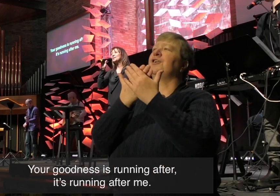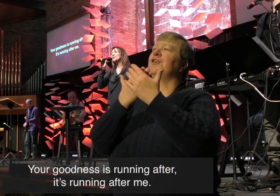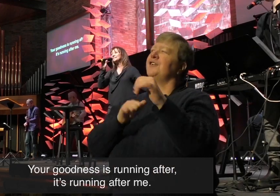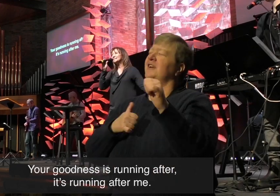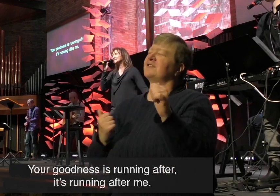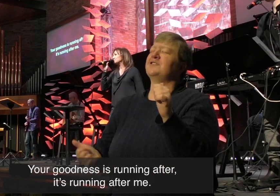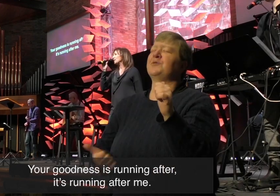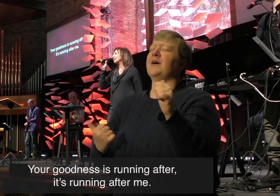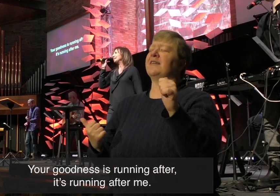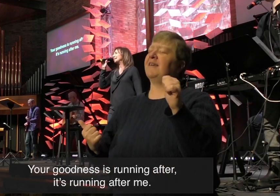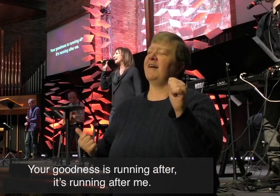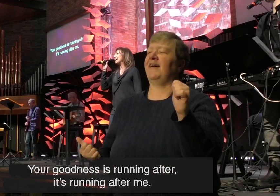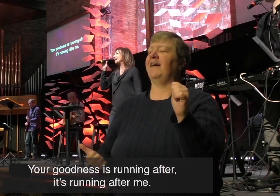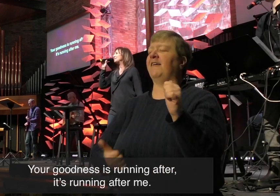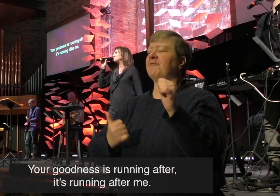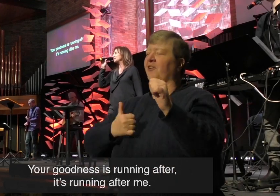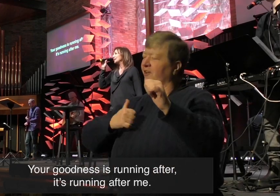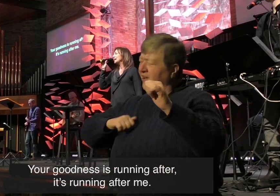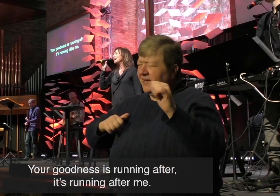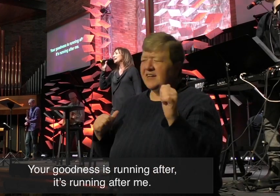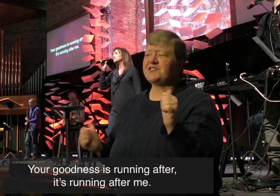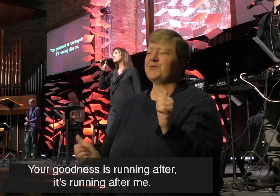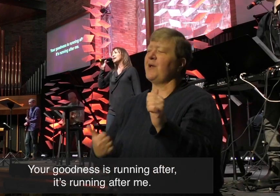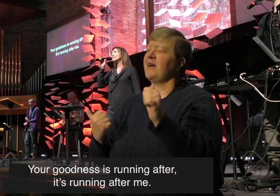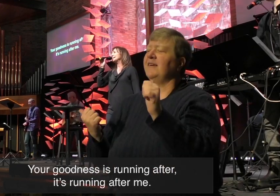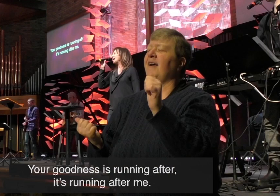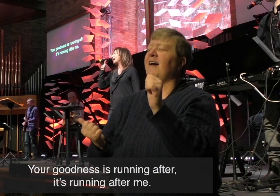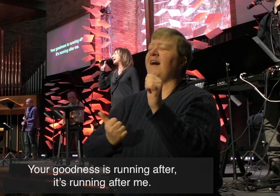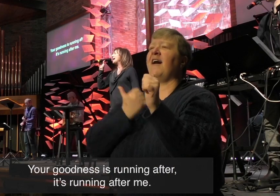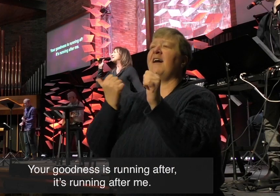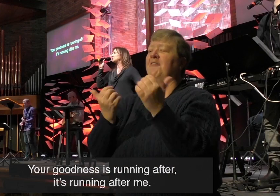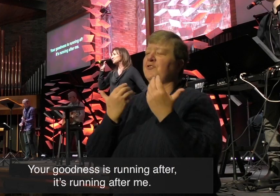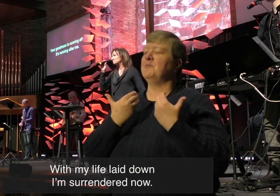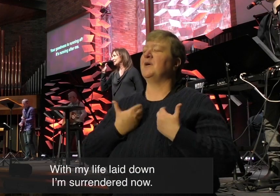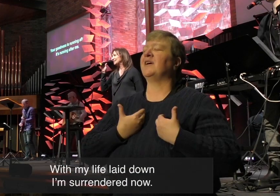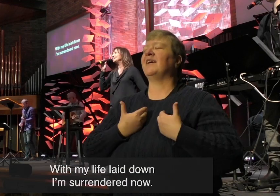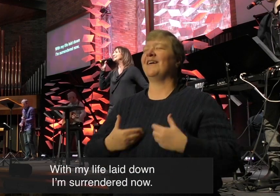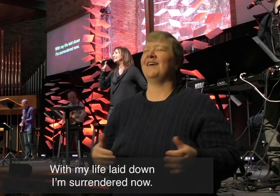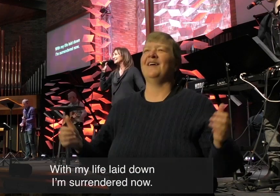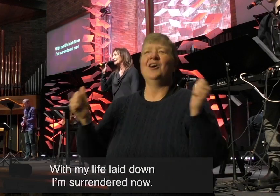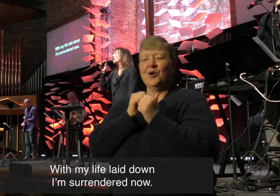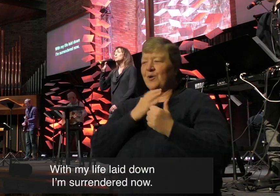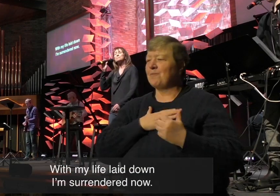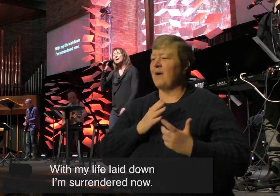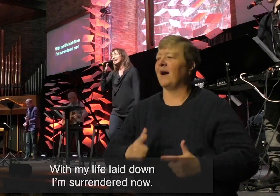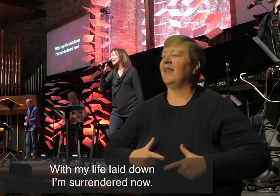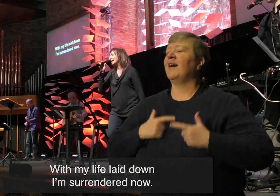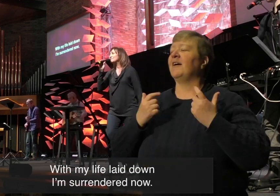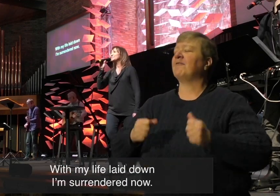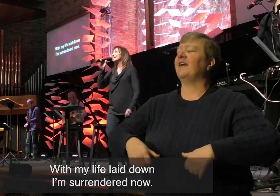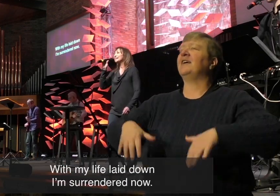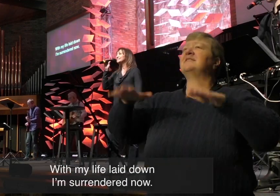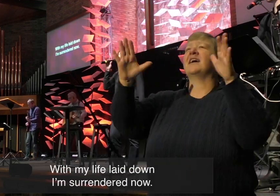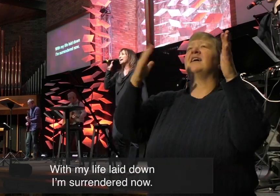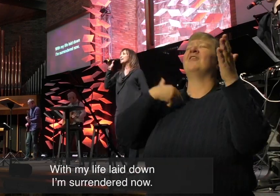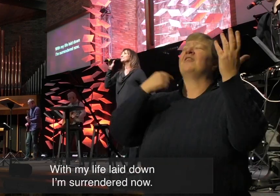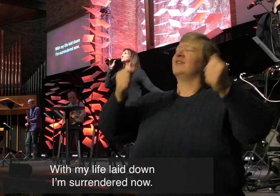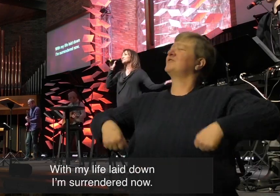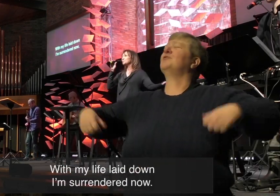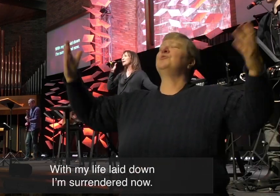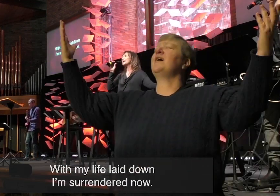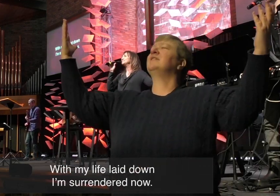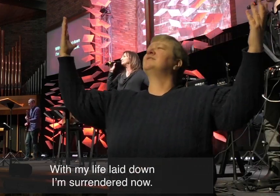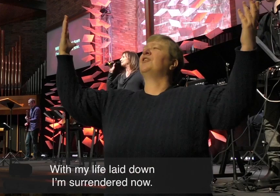Your goodness is running after, it's running after me. With my life laid